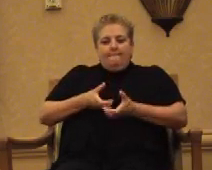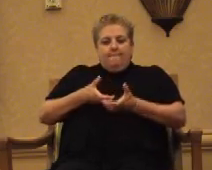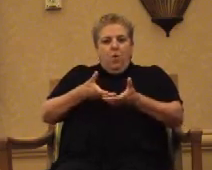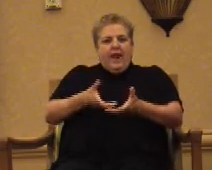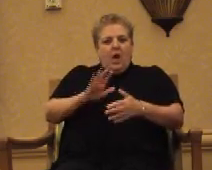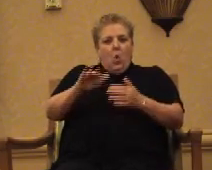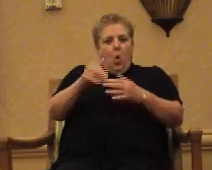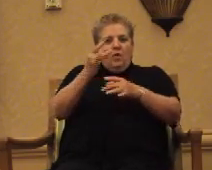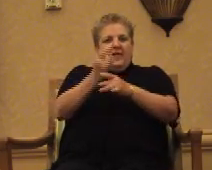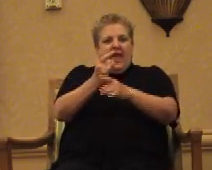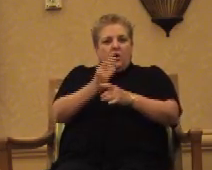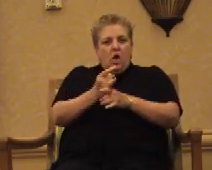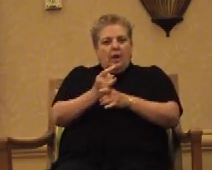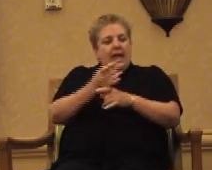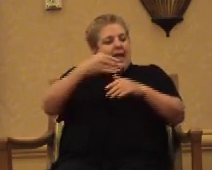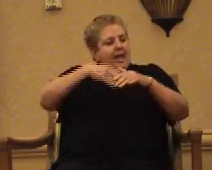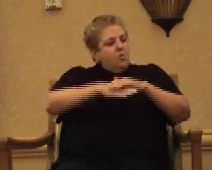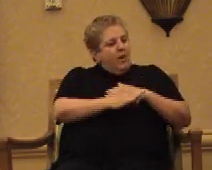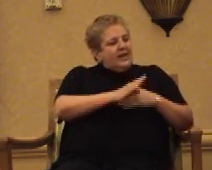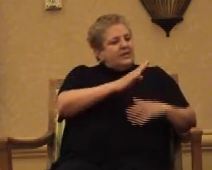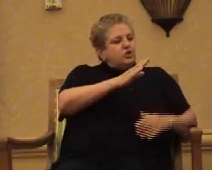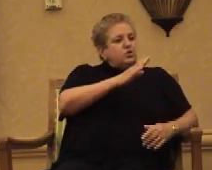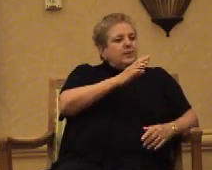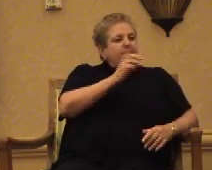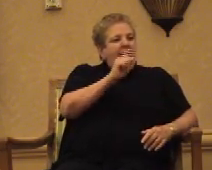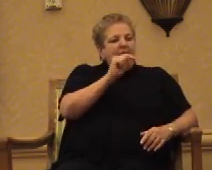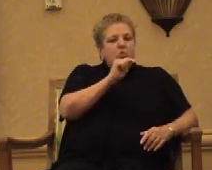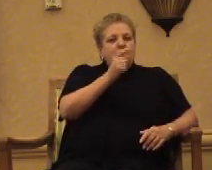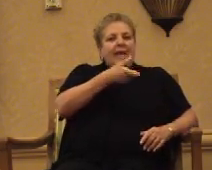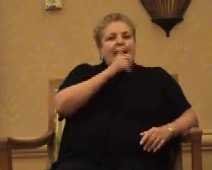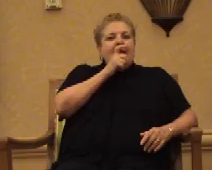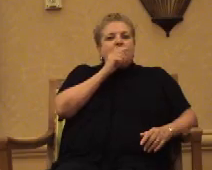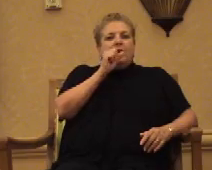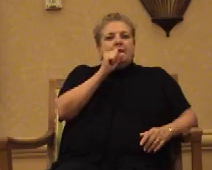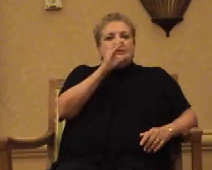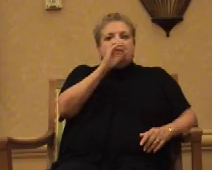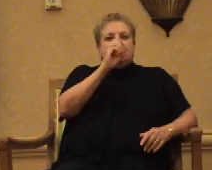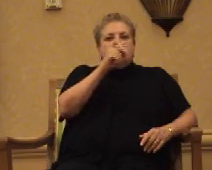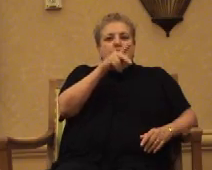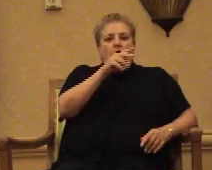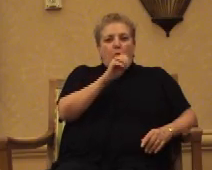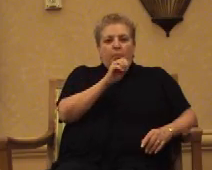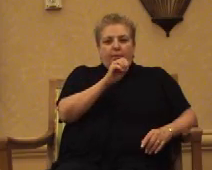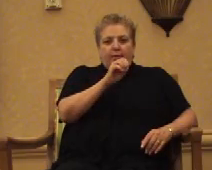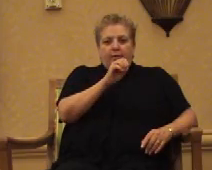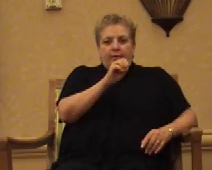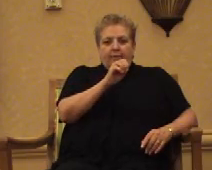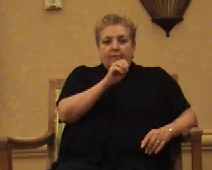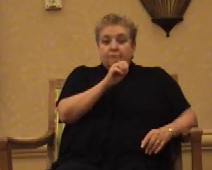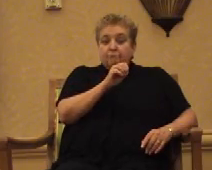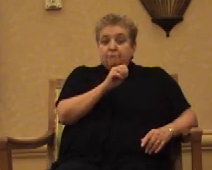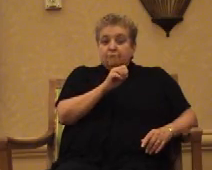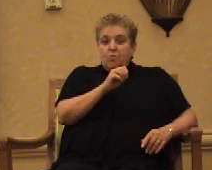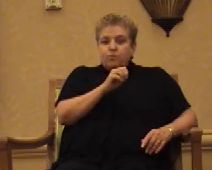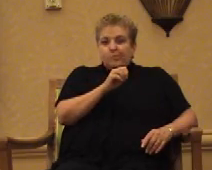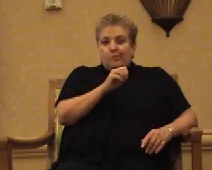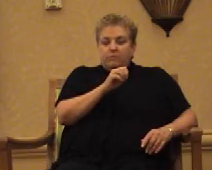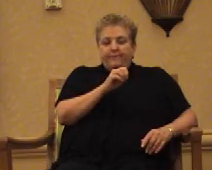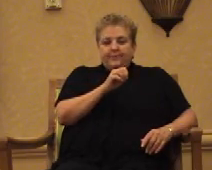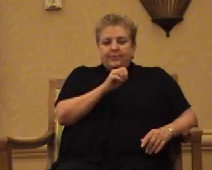into the bathroom and he drank Scope. And I thought, well, I'm a Scotch drinker, not a Scope